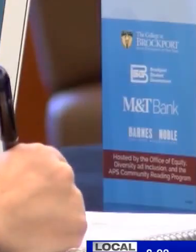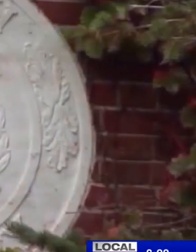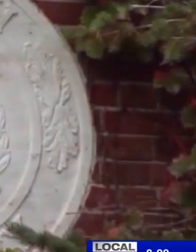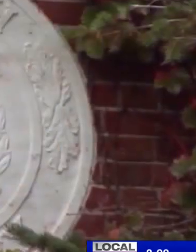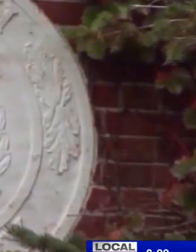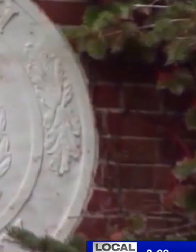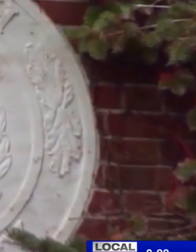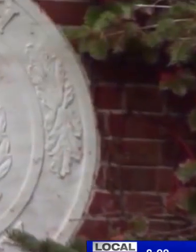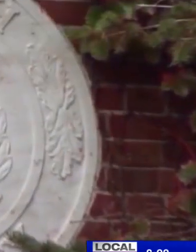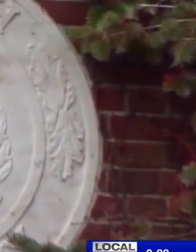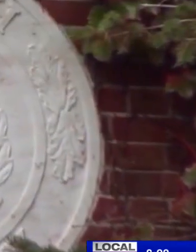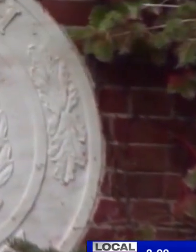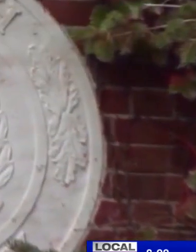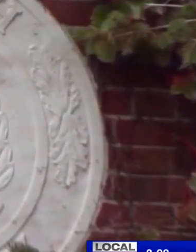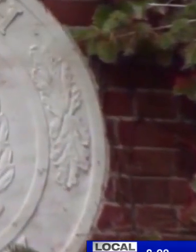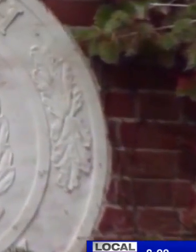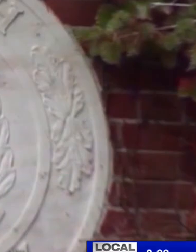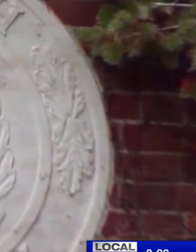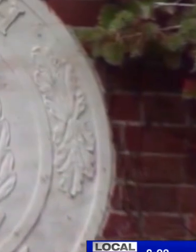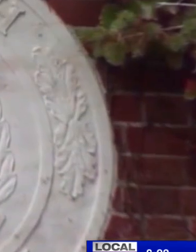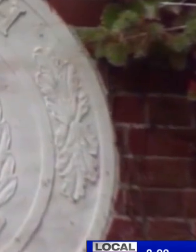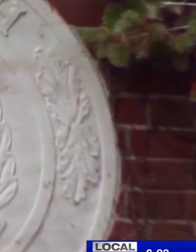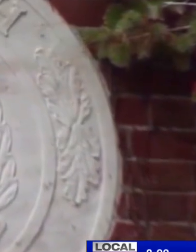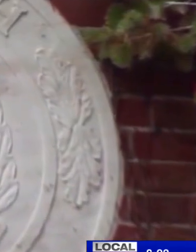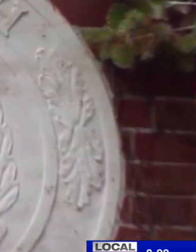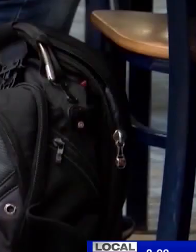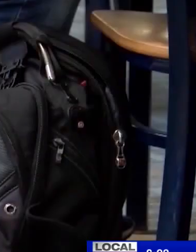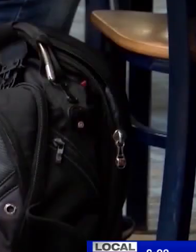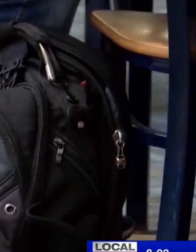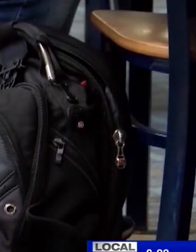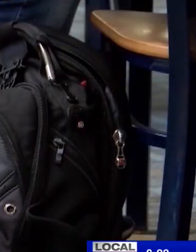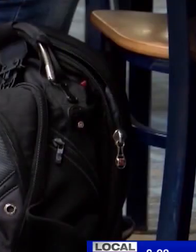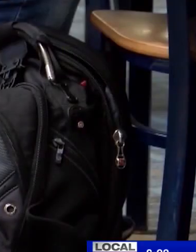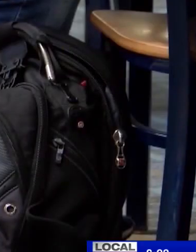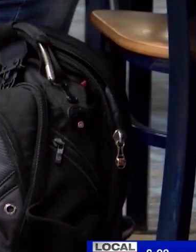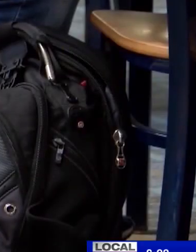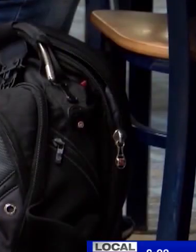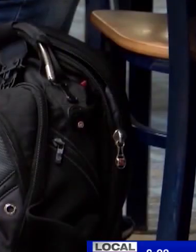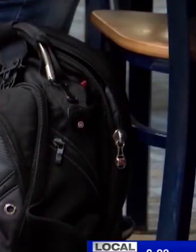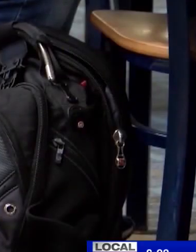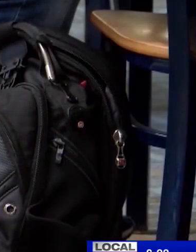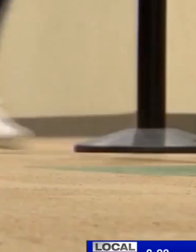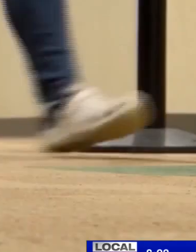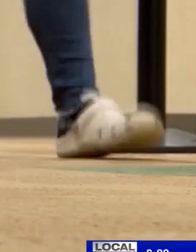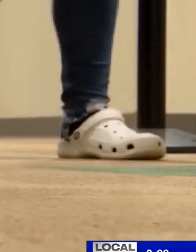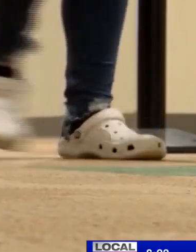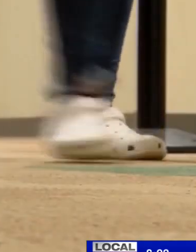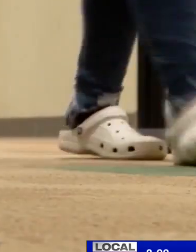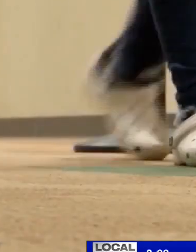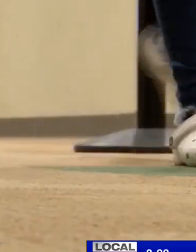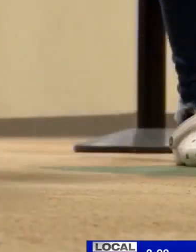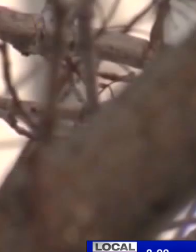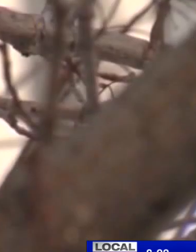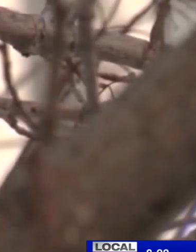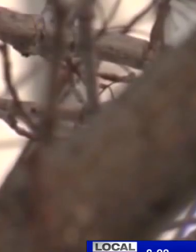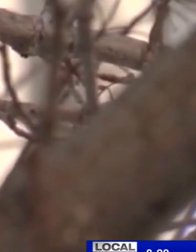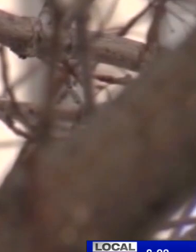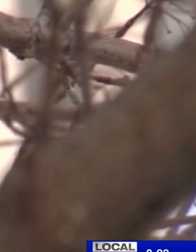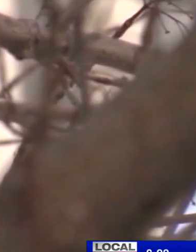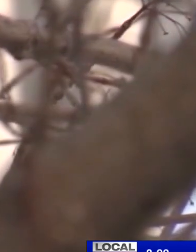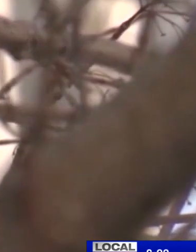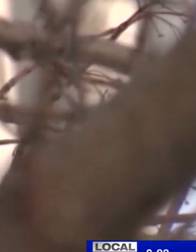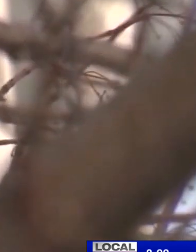now resulted in 80 positive cases. Students arrived back on campus a week ago, and the situation has raised questions about whether